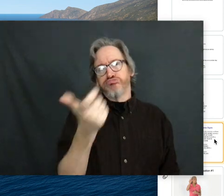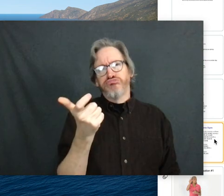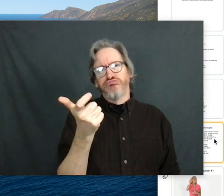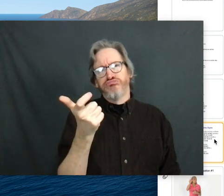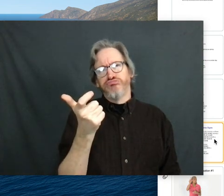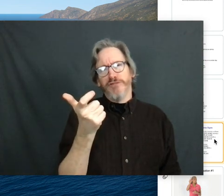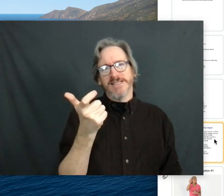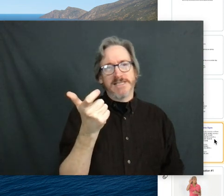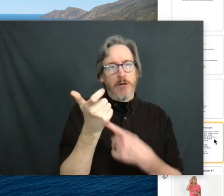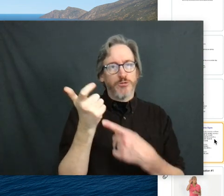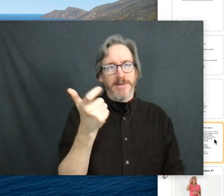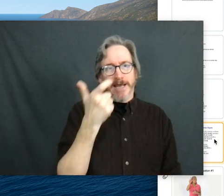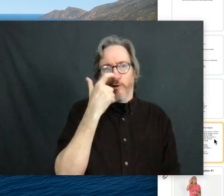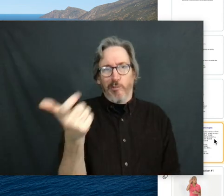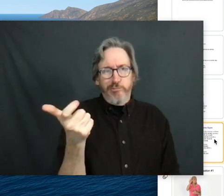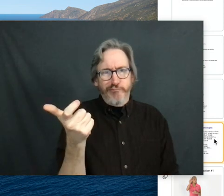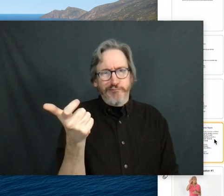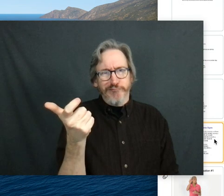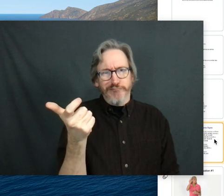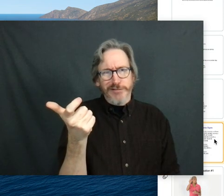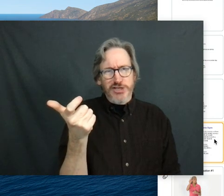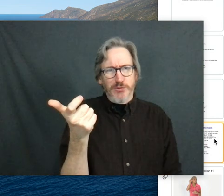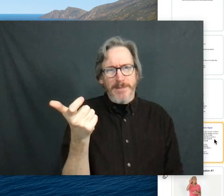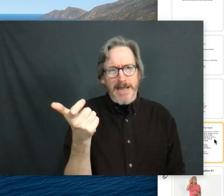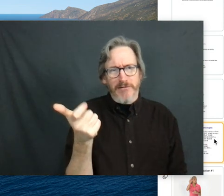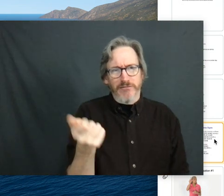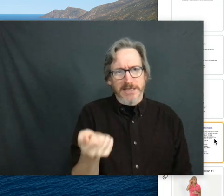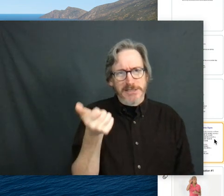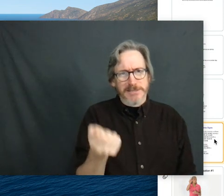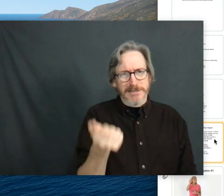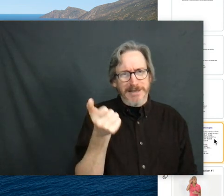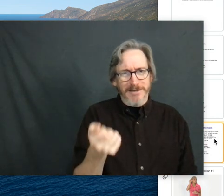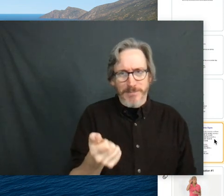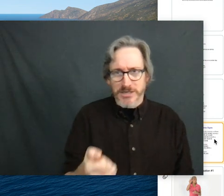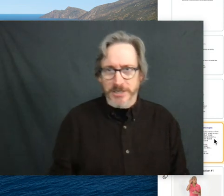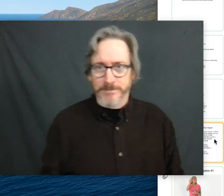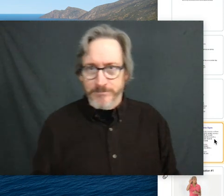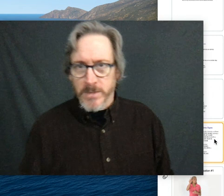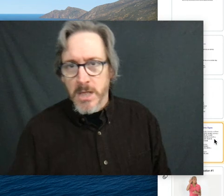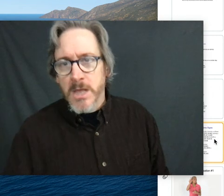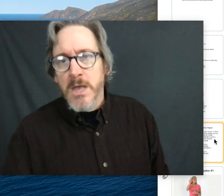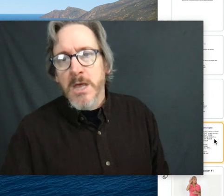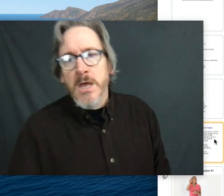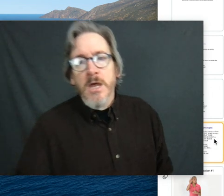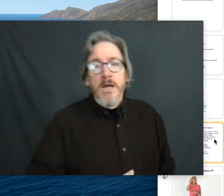And this is couch potato, streaming Netflix and binging.